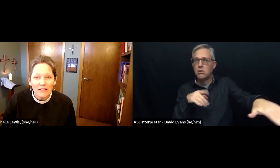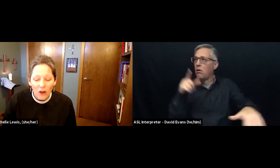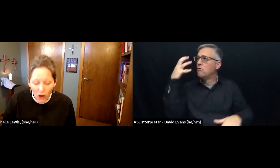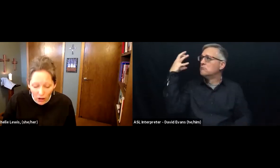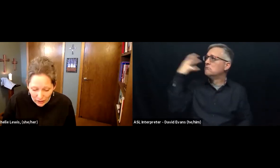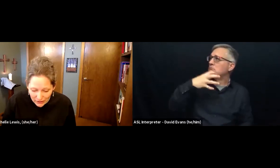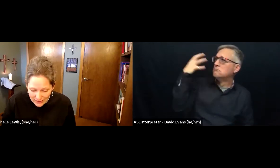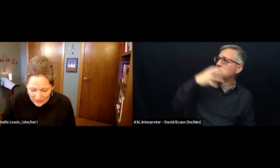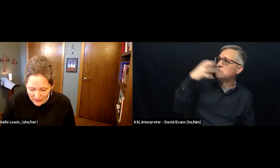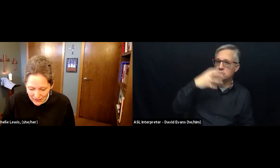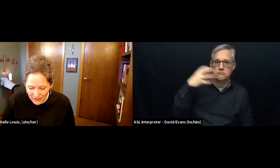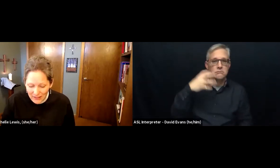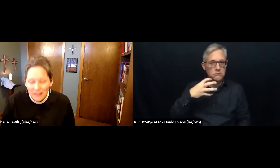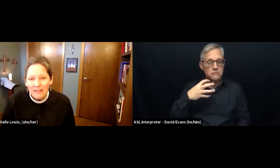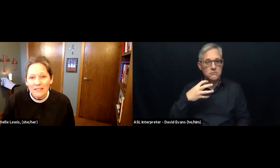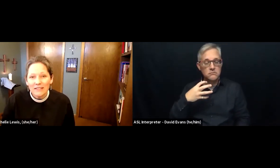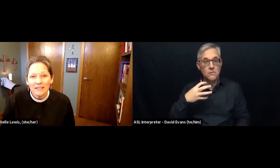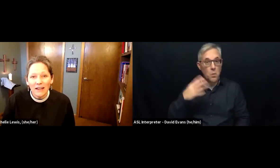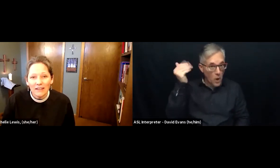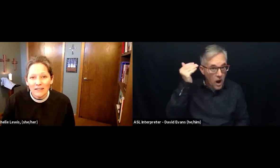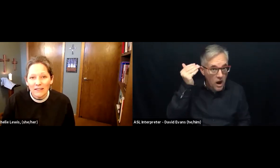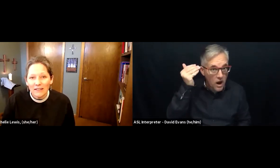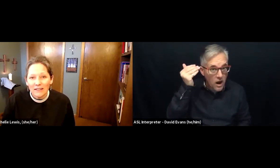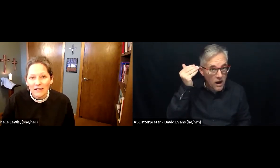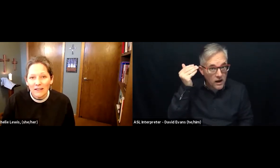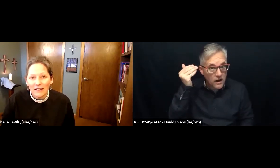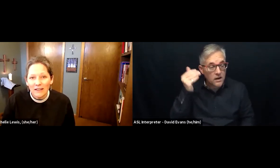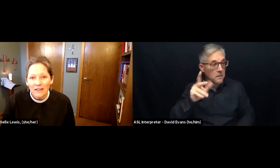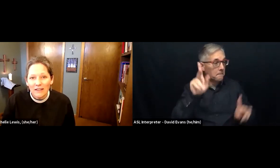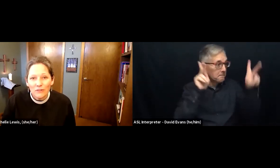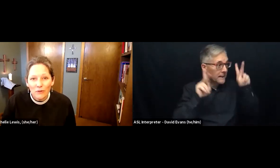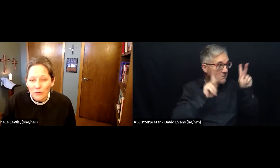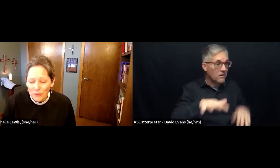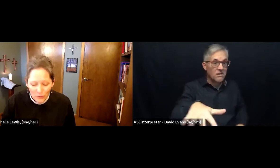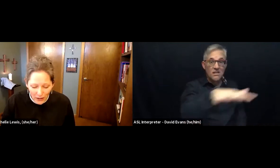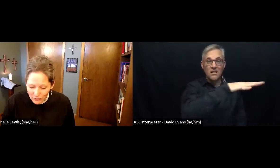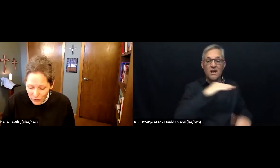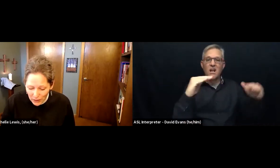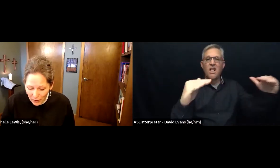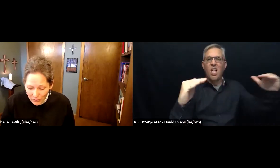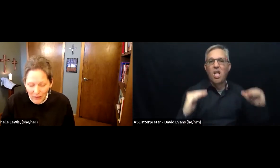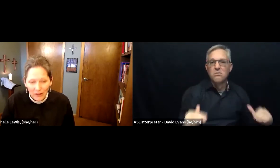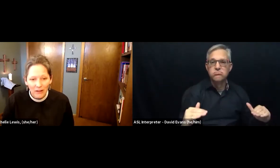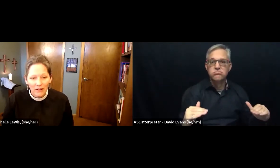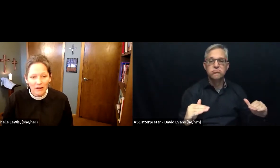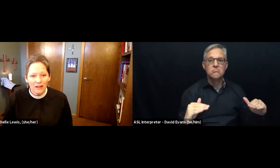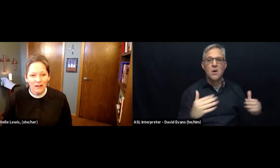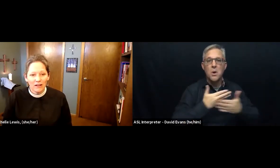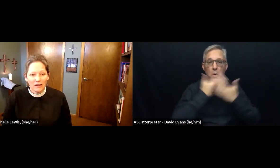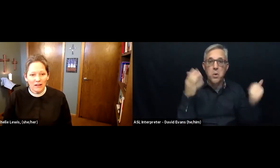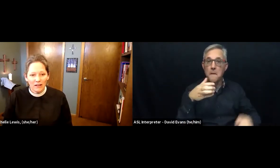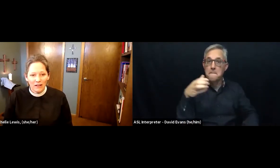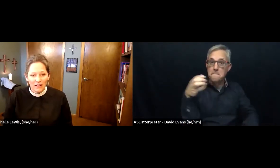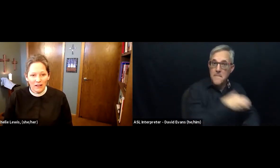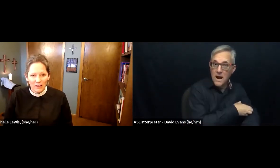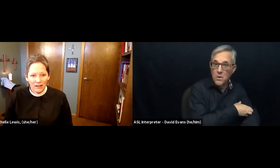because God's heart is connected to those who have no power.